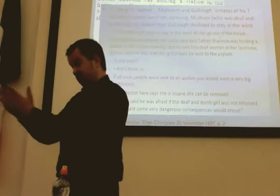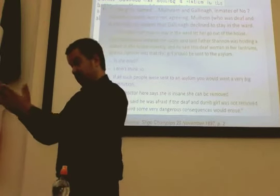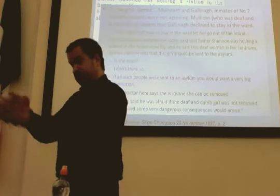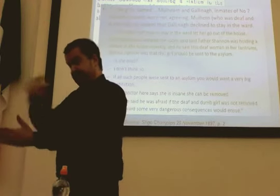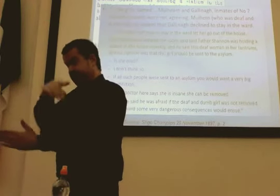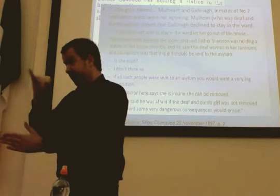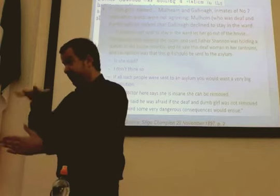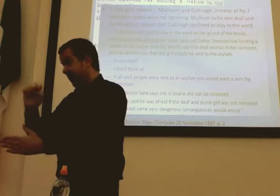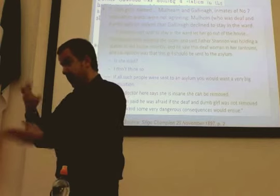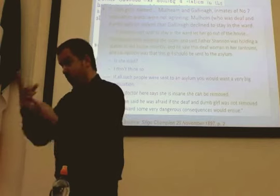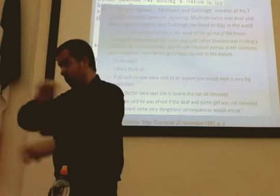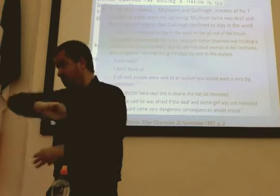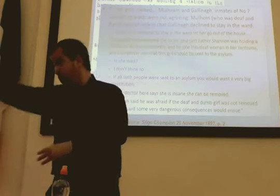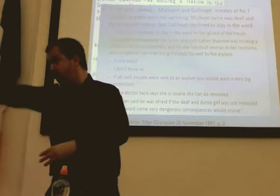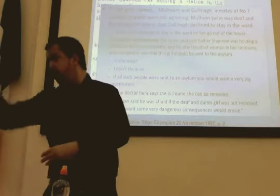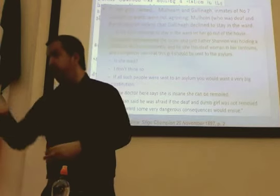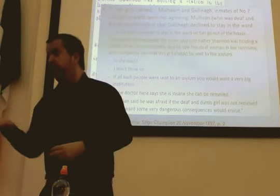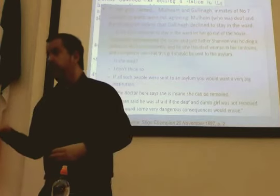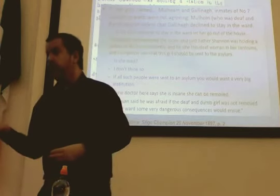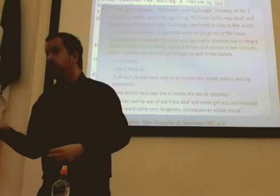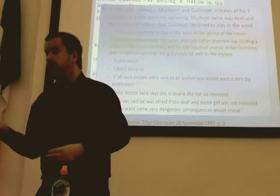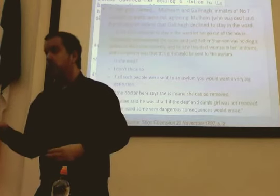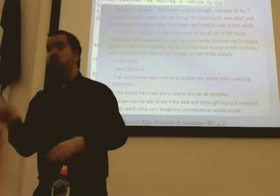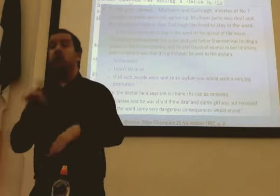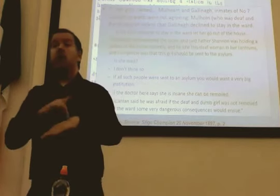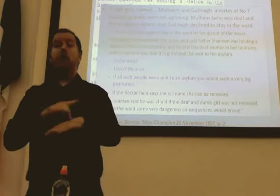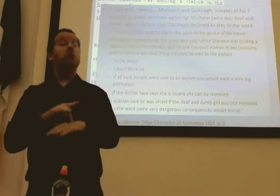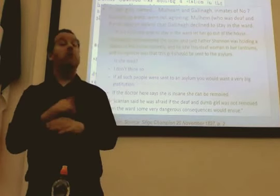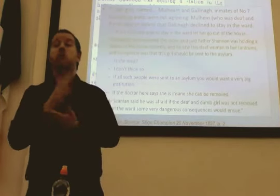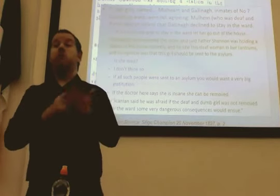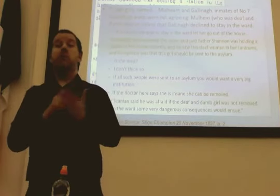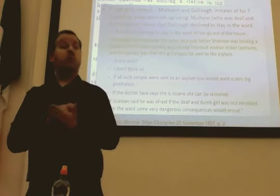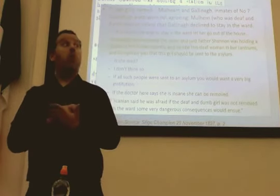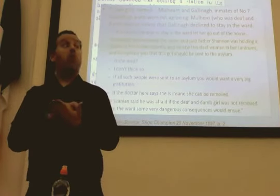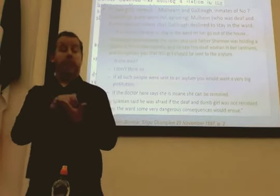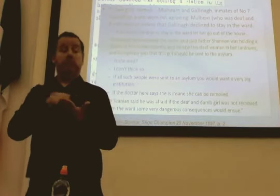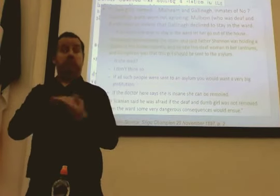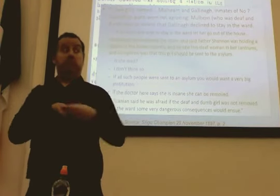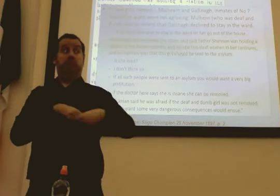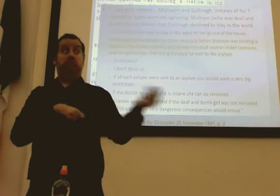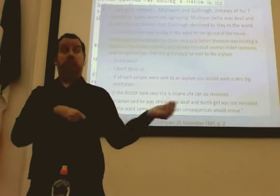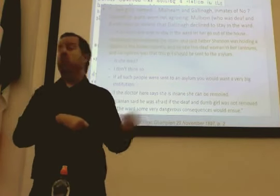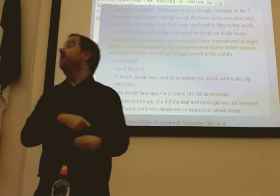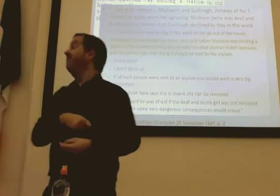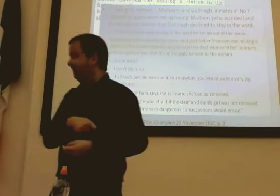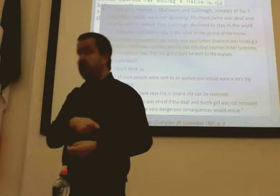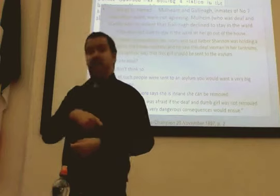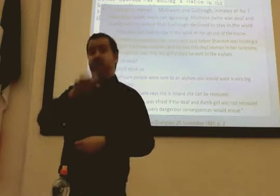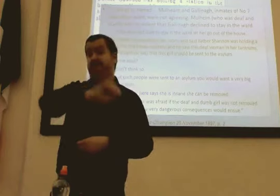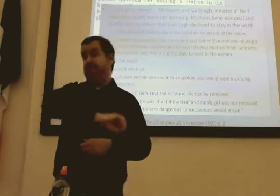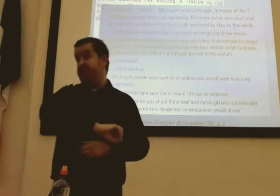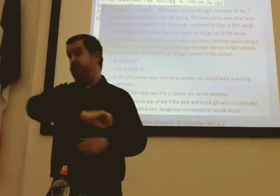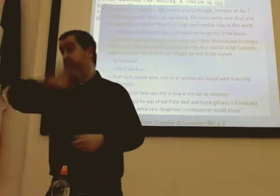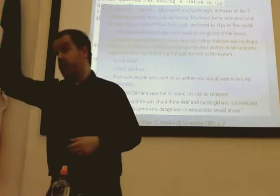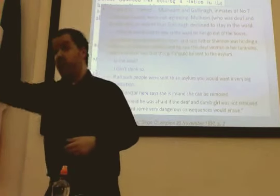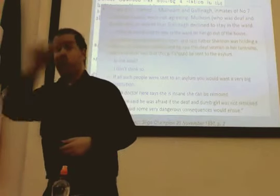So, of course, they were under pressure as well to sign her off and say, yeah, no, she's grand. And sometimes they'd, you know, go with